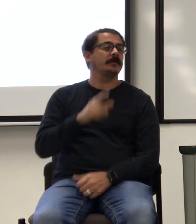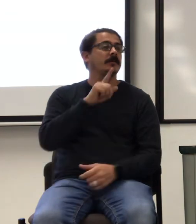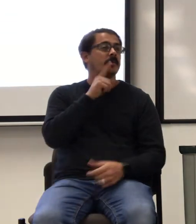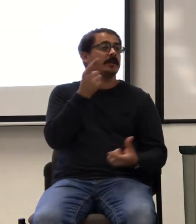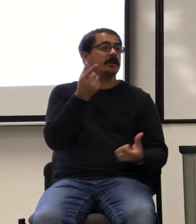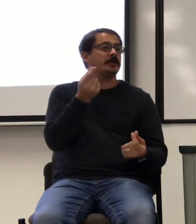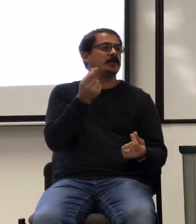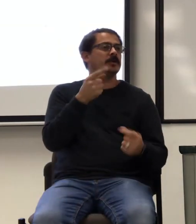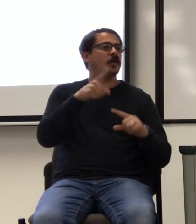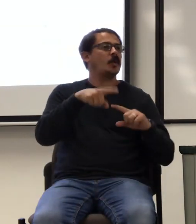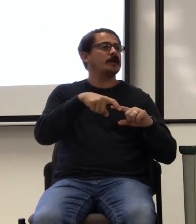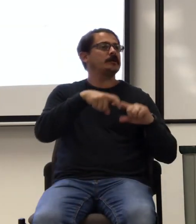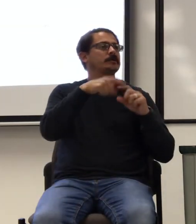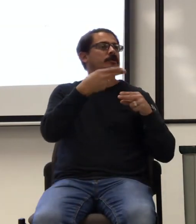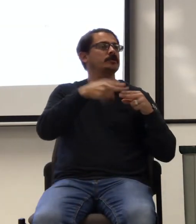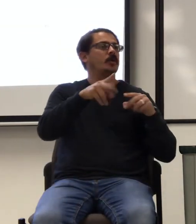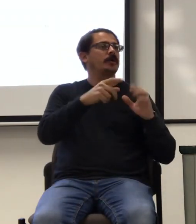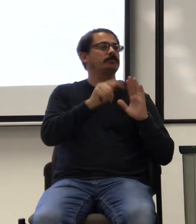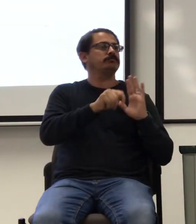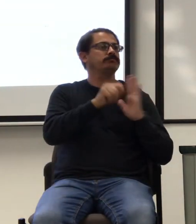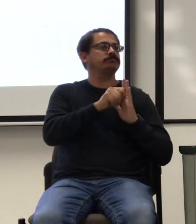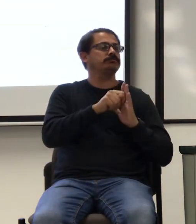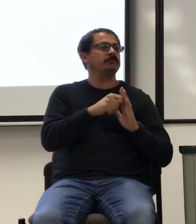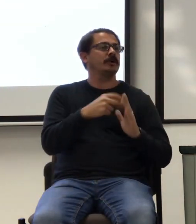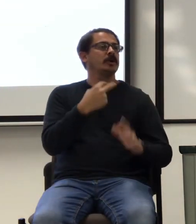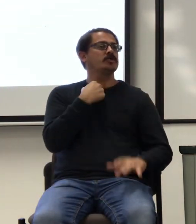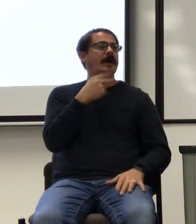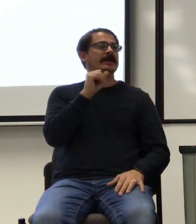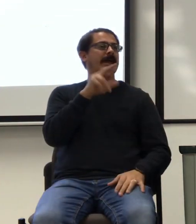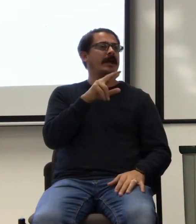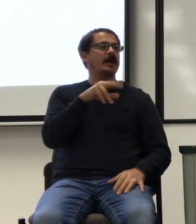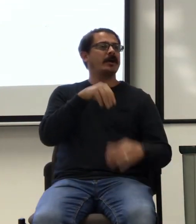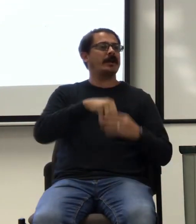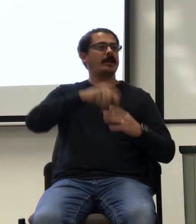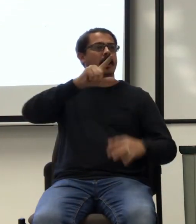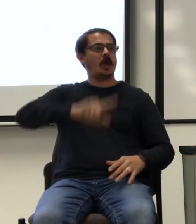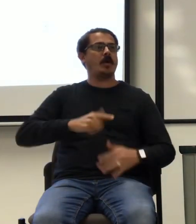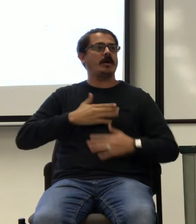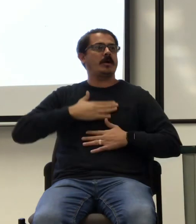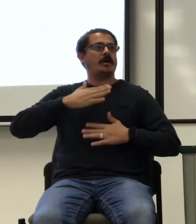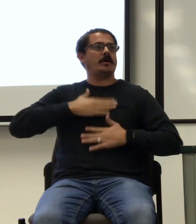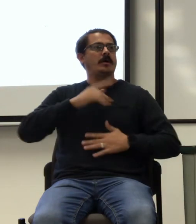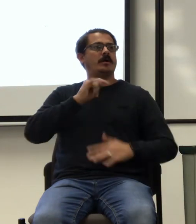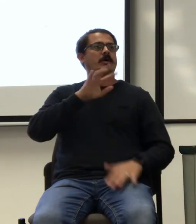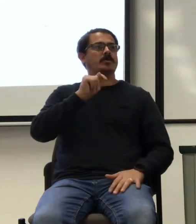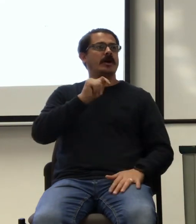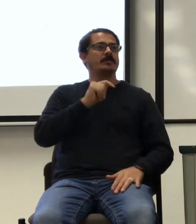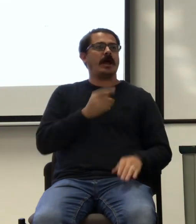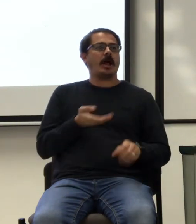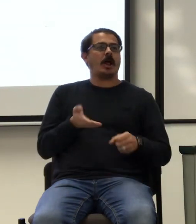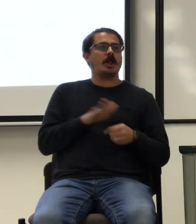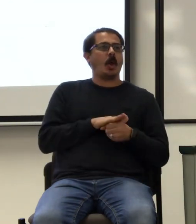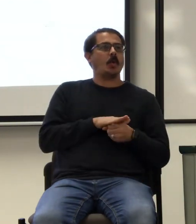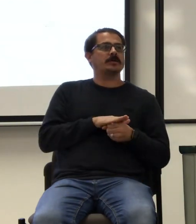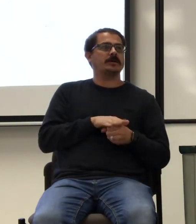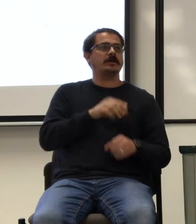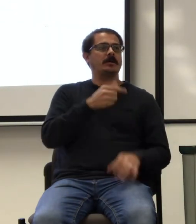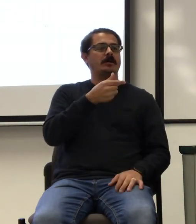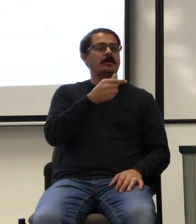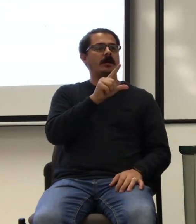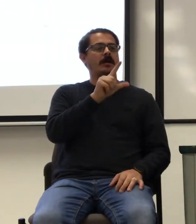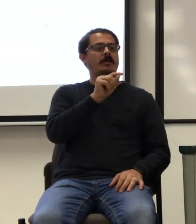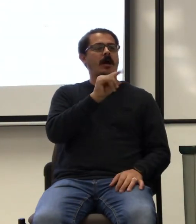you're temporarily trapping air in the lower respiratory tract by closing the glottis, and it kind of